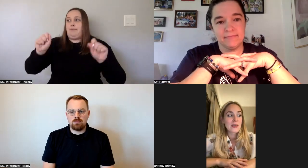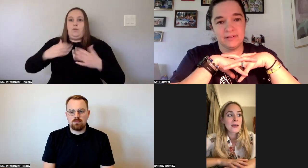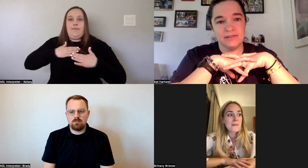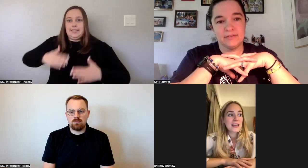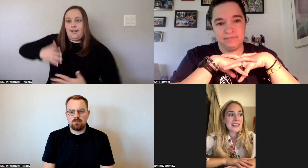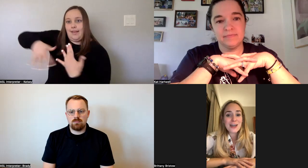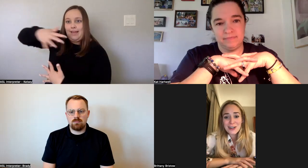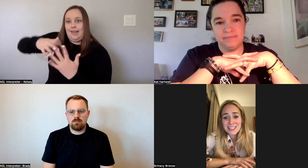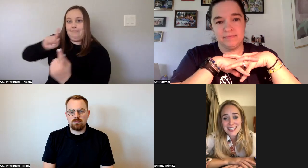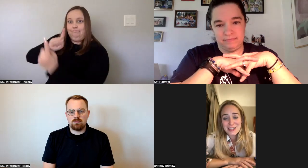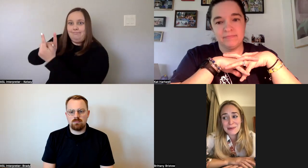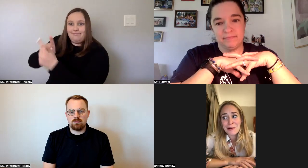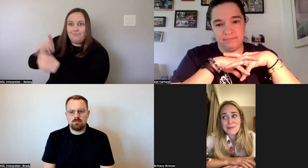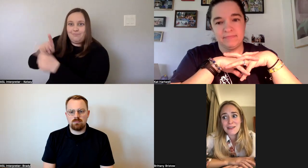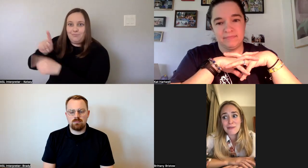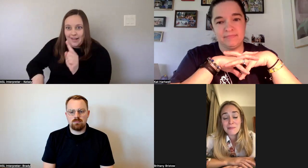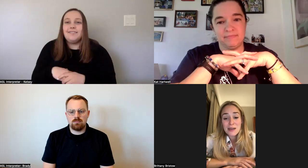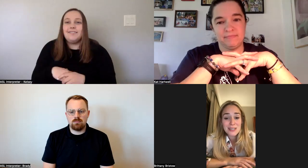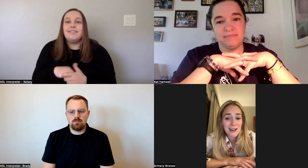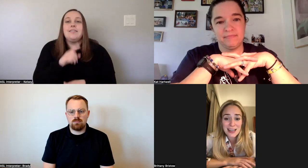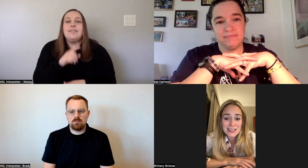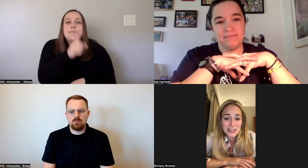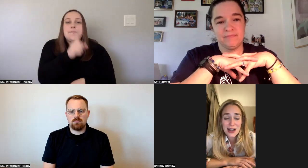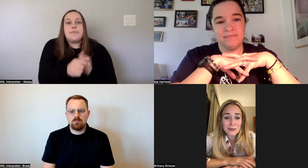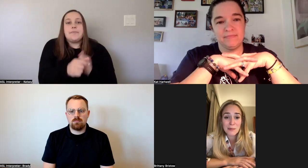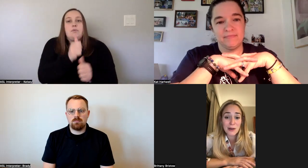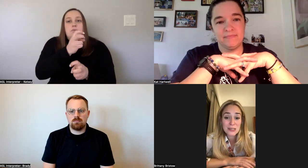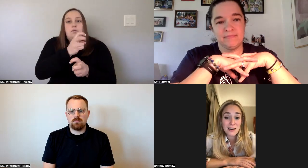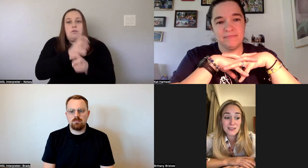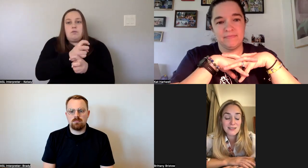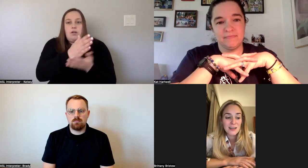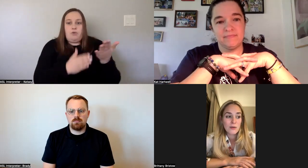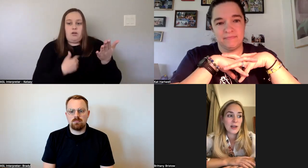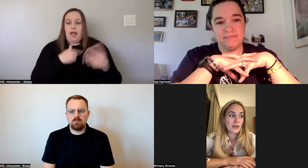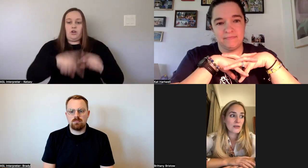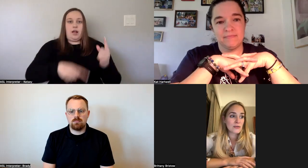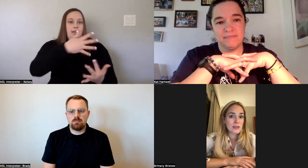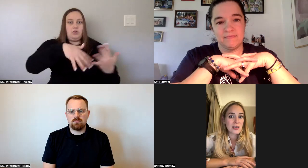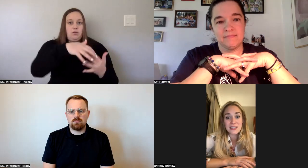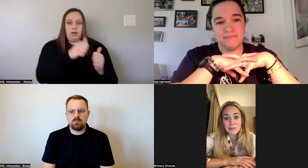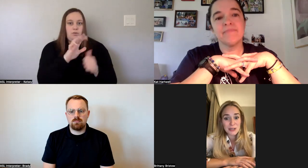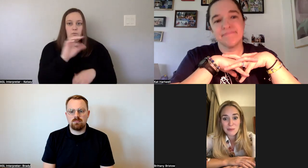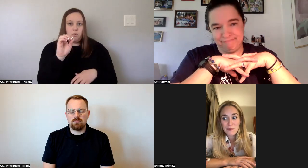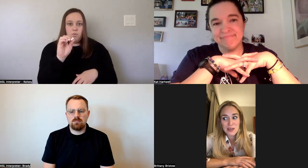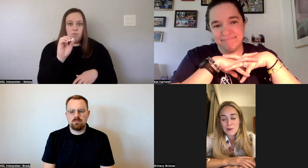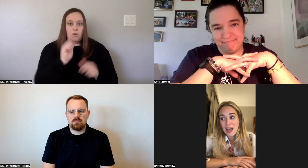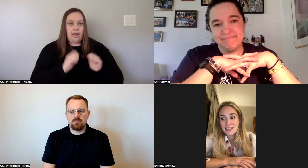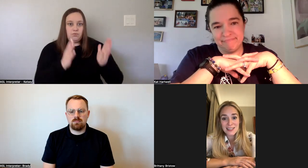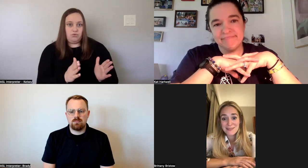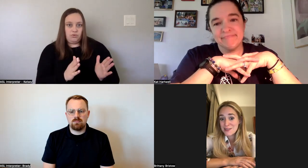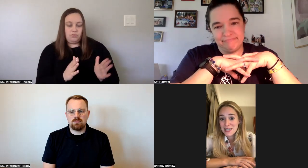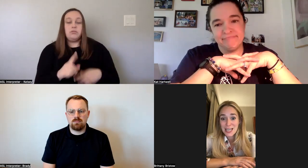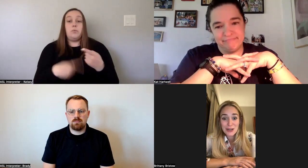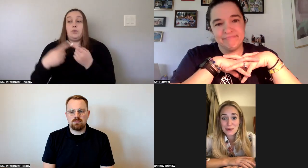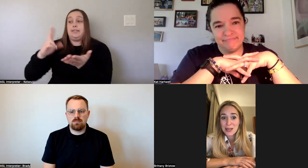each other. But I think the hardest thing through COVID for me was not getting to interact with my co-stars. When you signed up to do a movie, you had